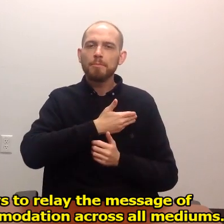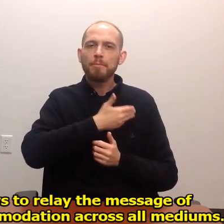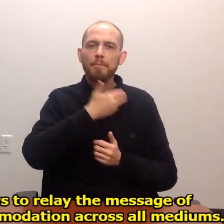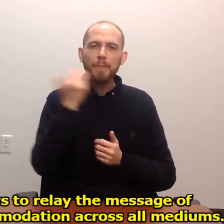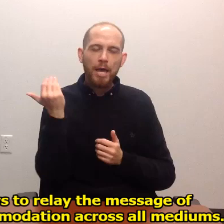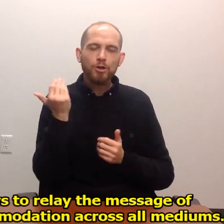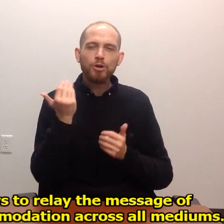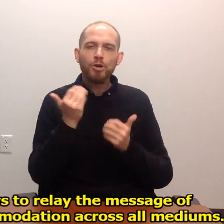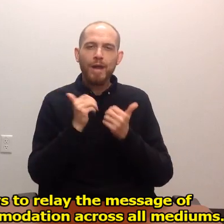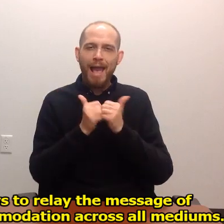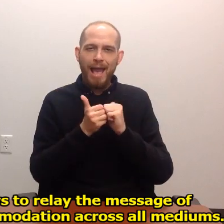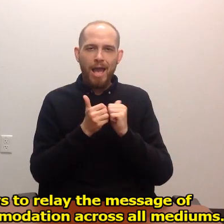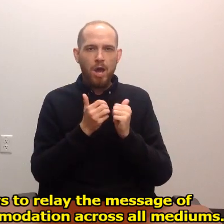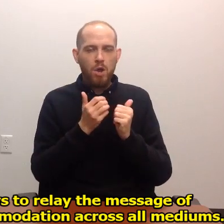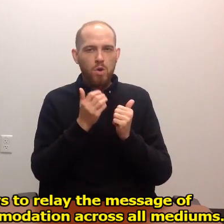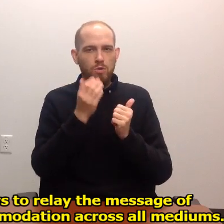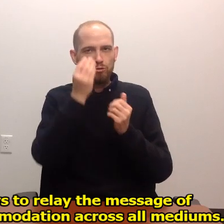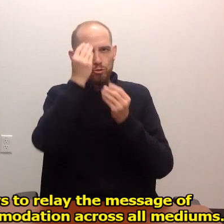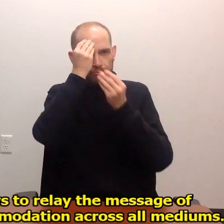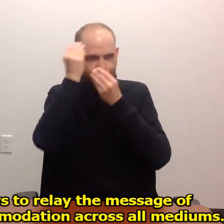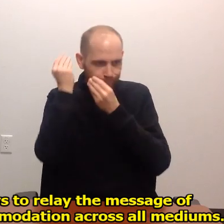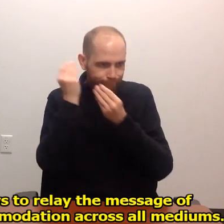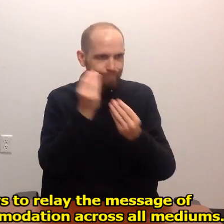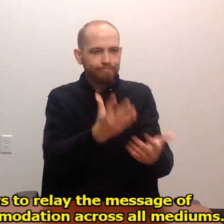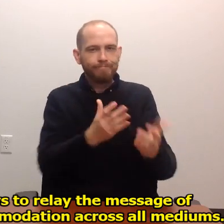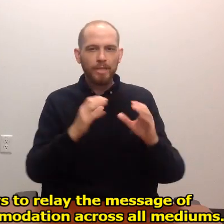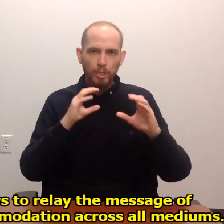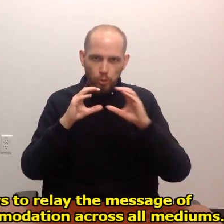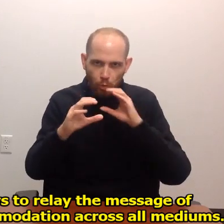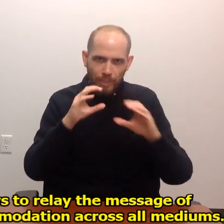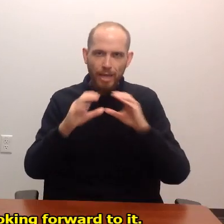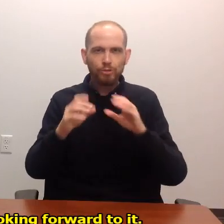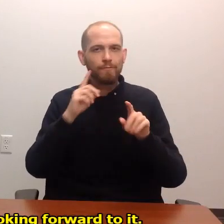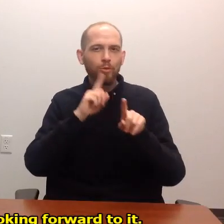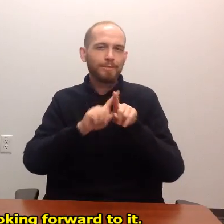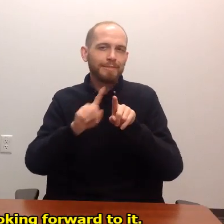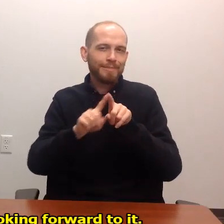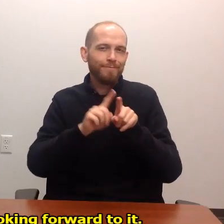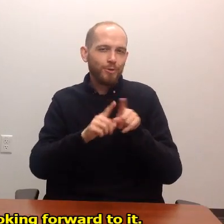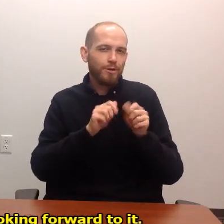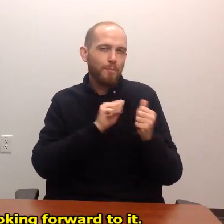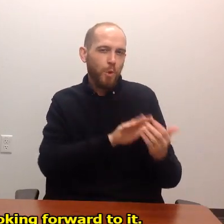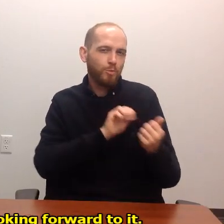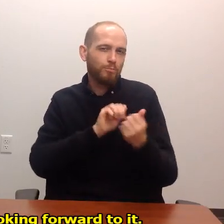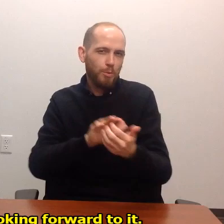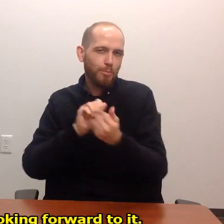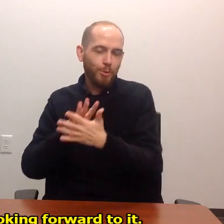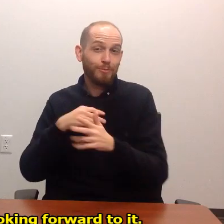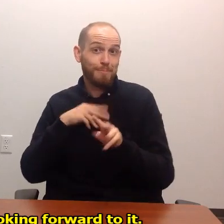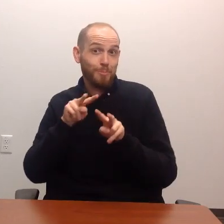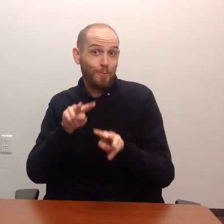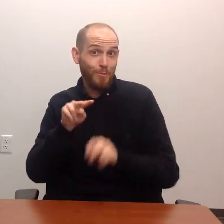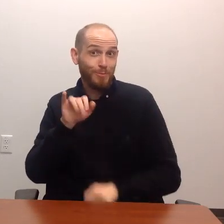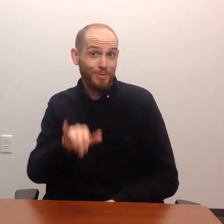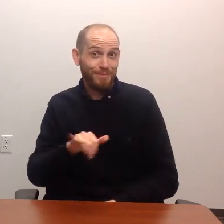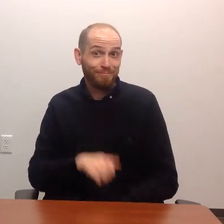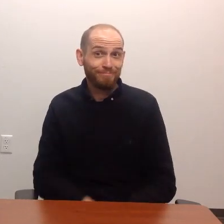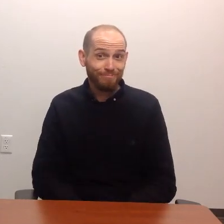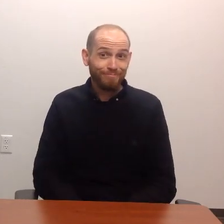relay the message of communication and accommodation across all mediums. So I'm really looking forward to it.